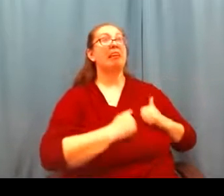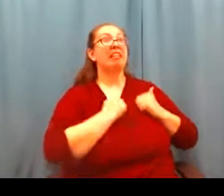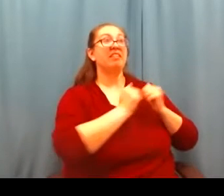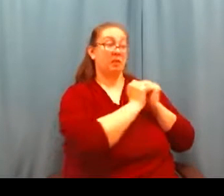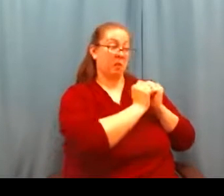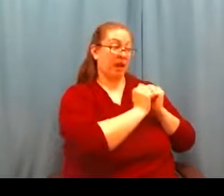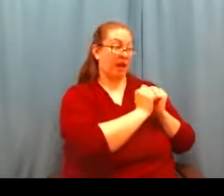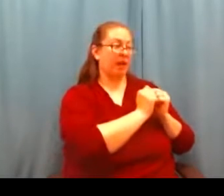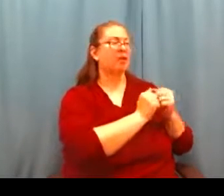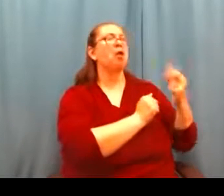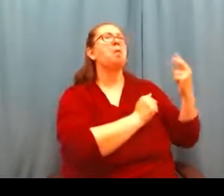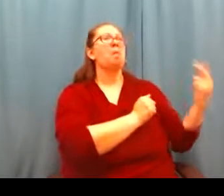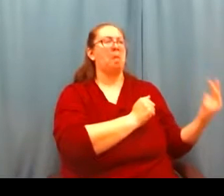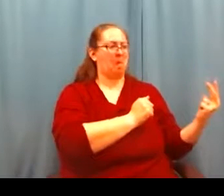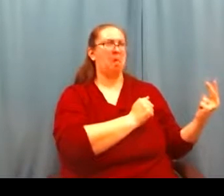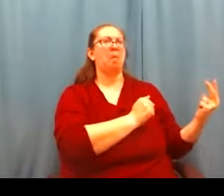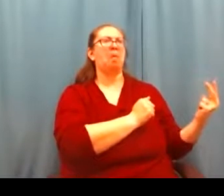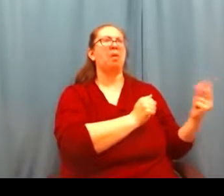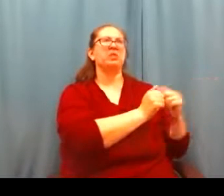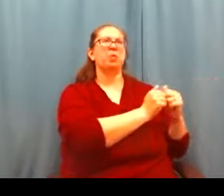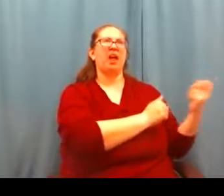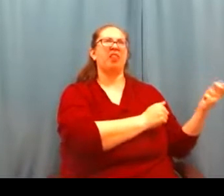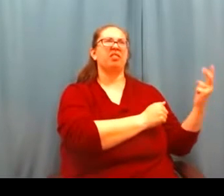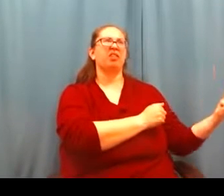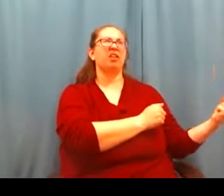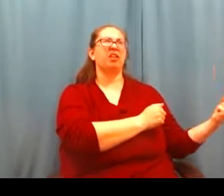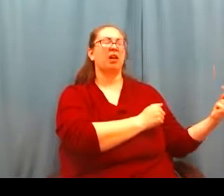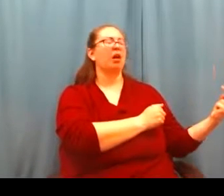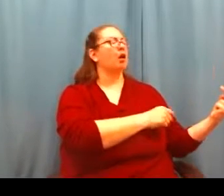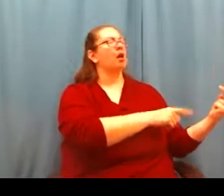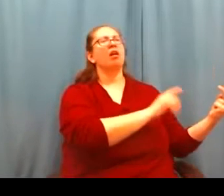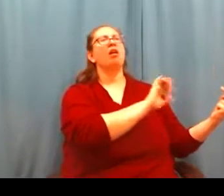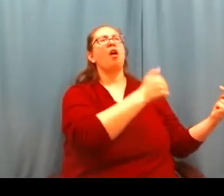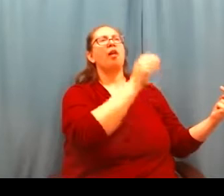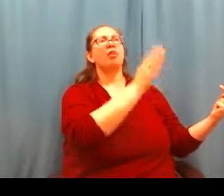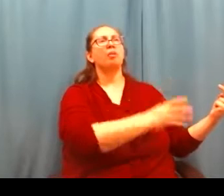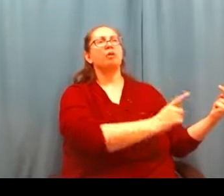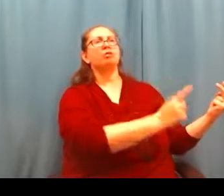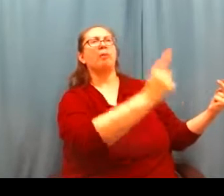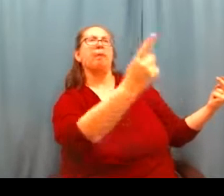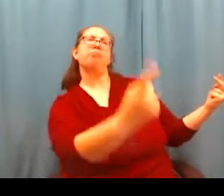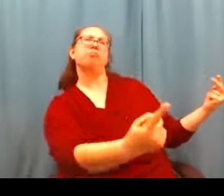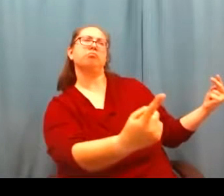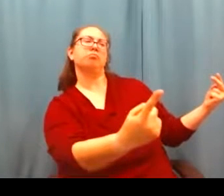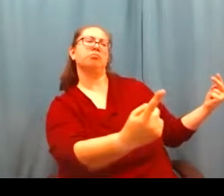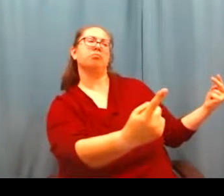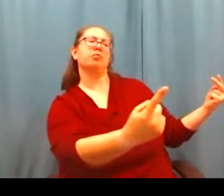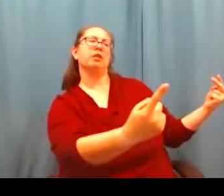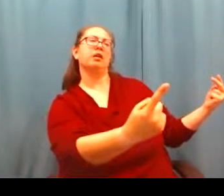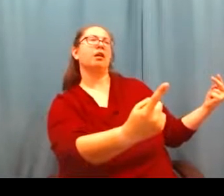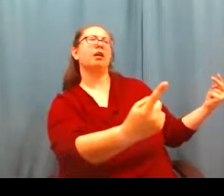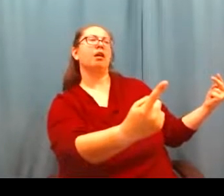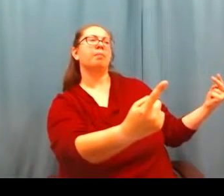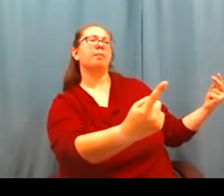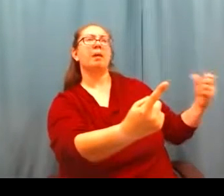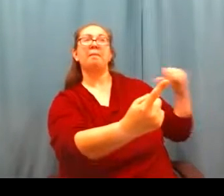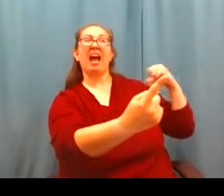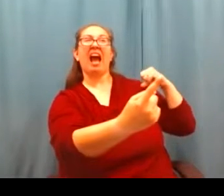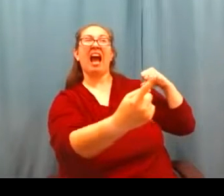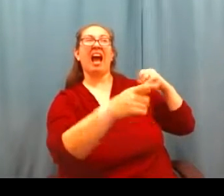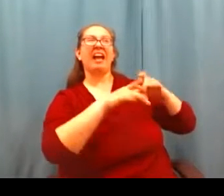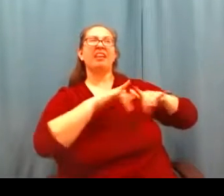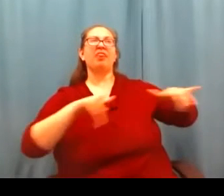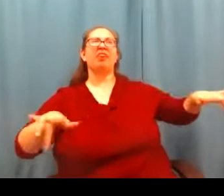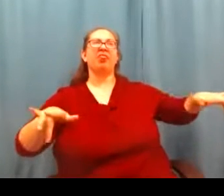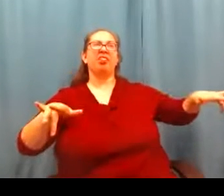on one end of the pew. Maybe one person would sit on the other end of the pew and no one would sit behind them. So it would be an